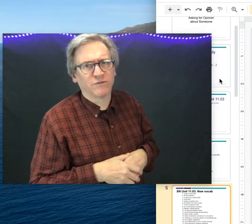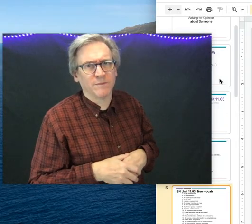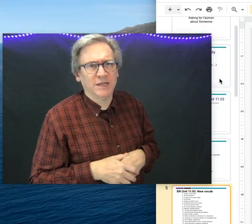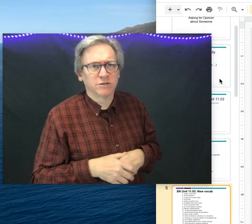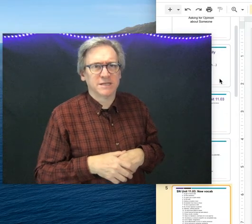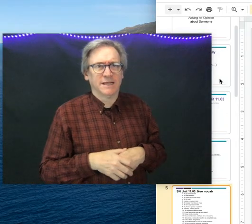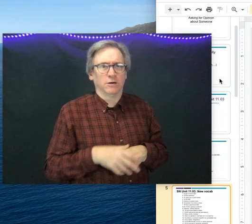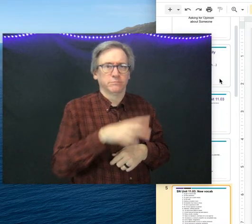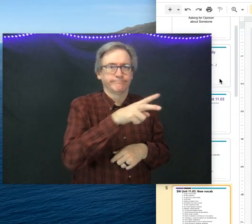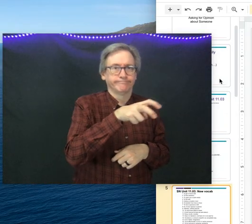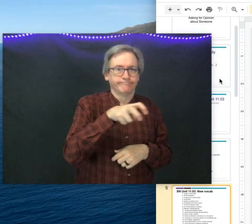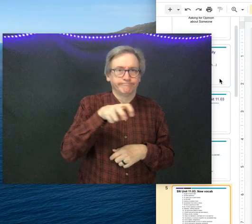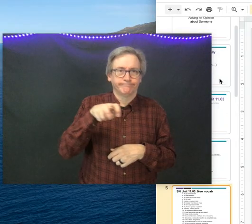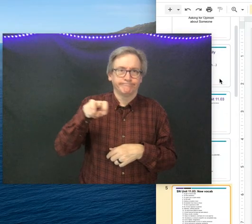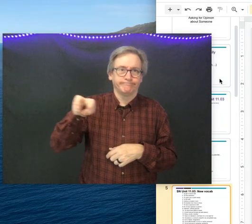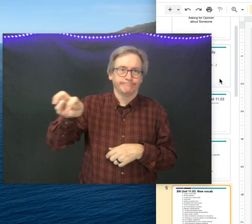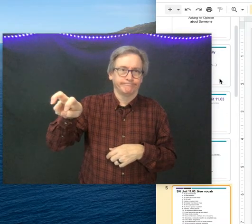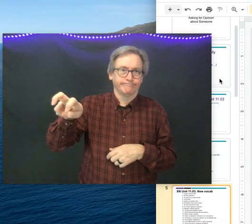Transfer from here to there.